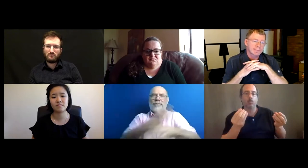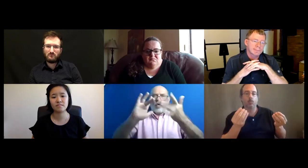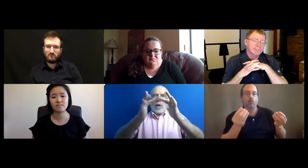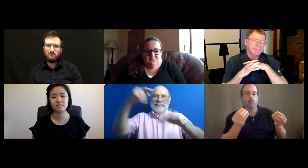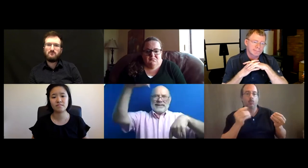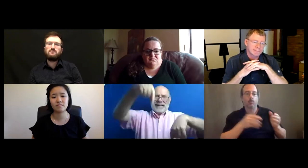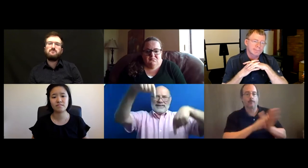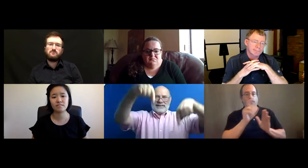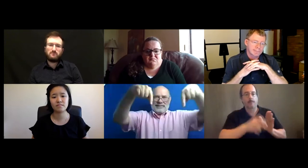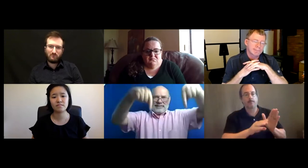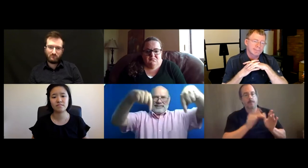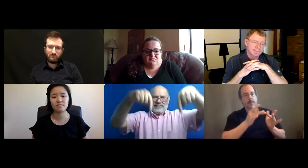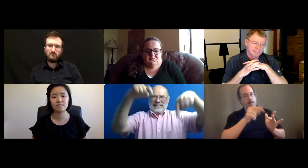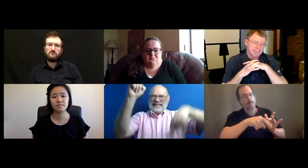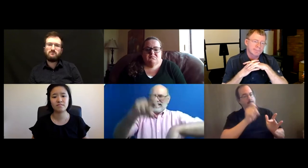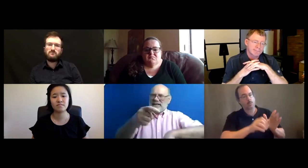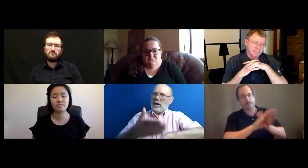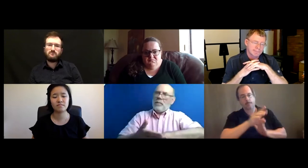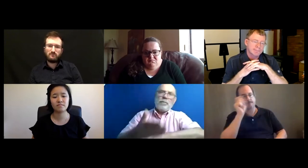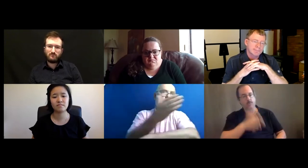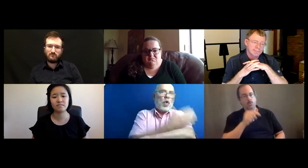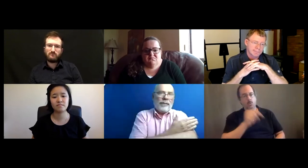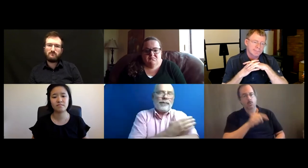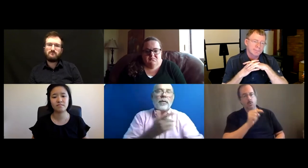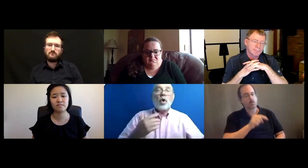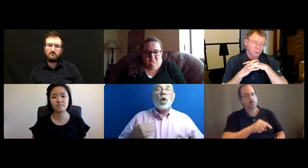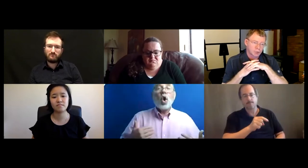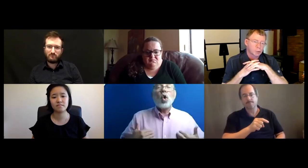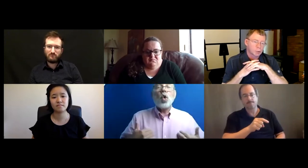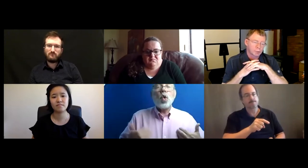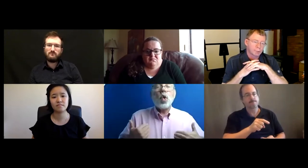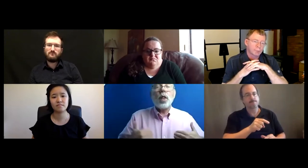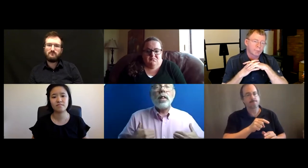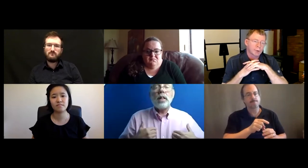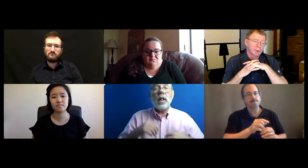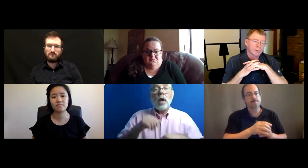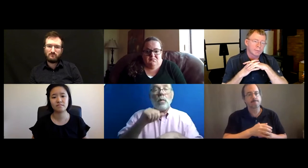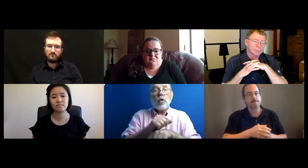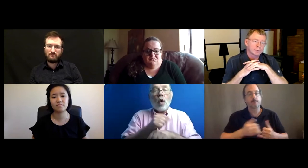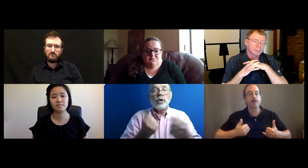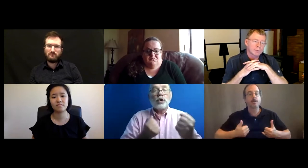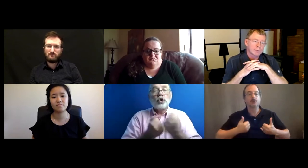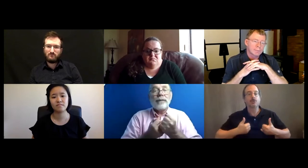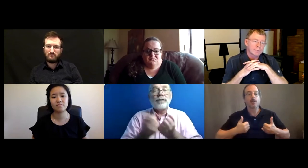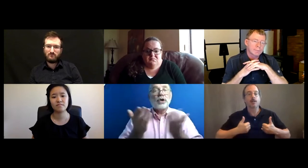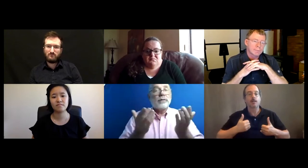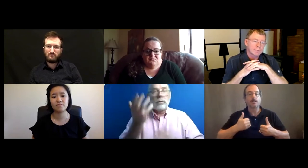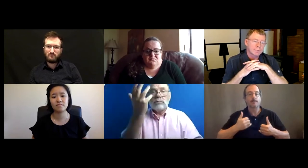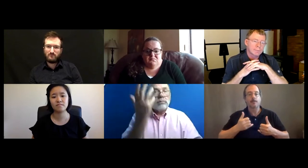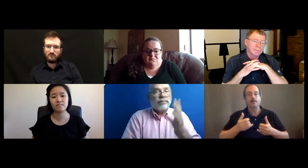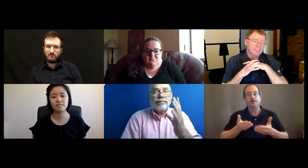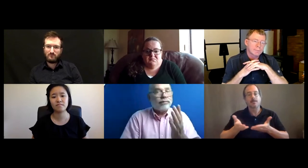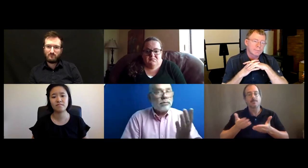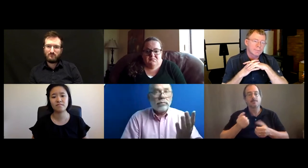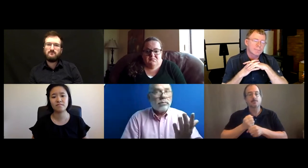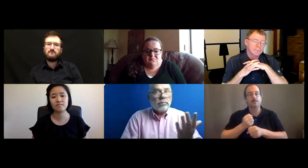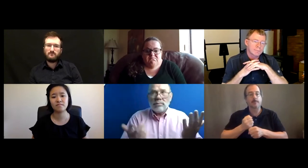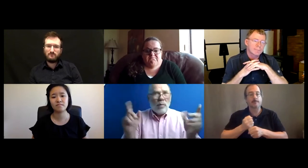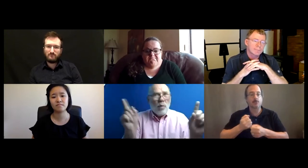We are seeing overall, websites need to have drastic improvements. We're not